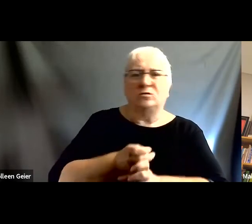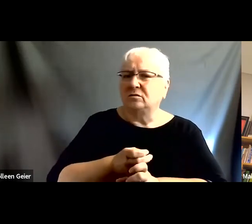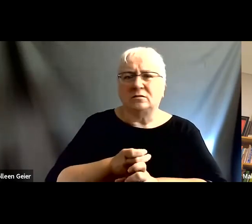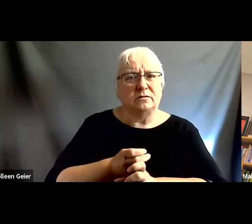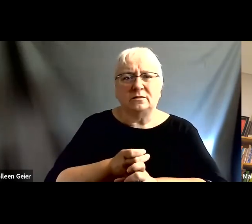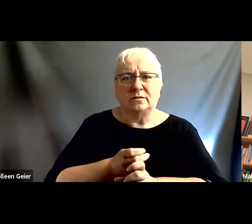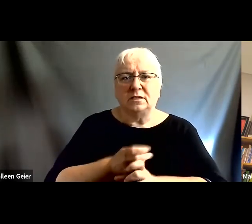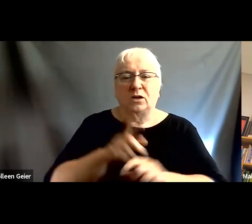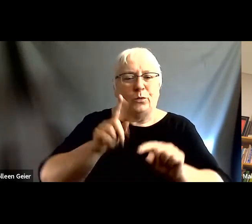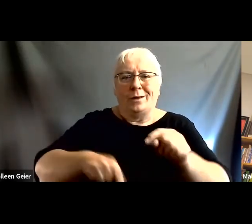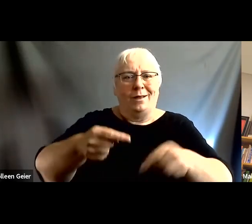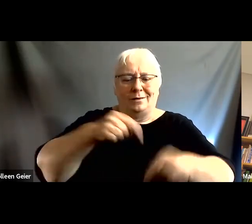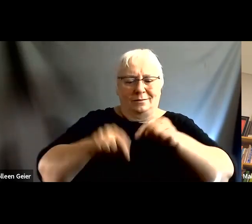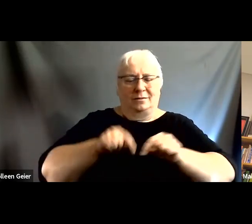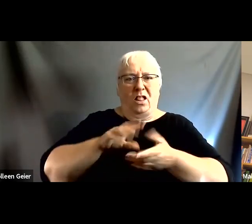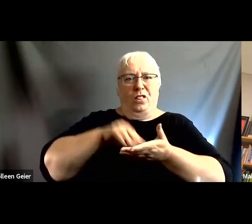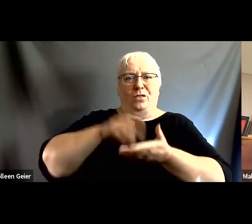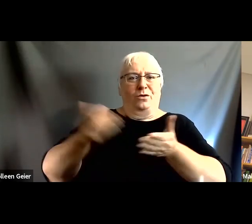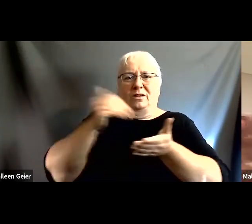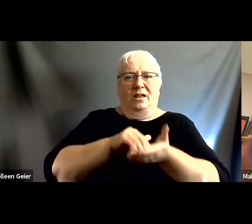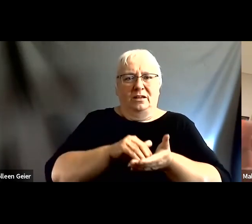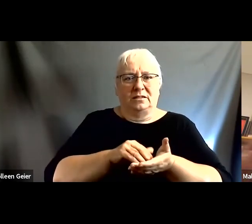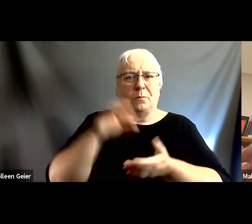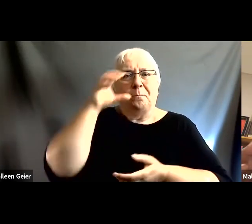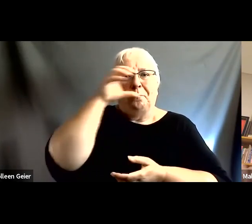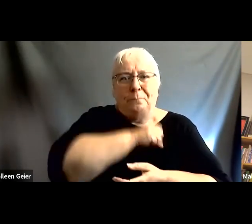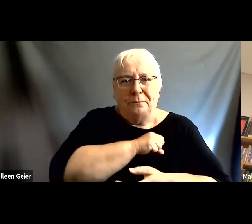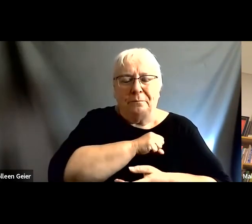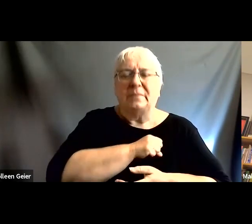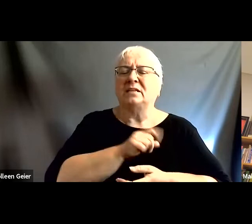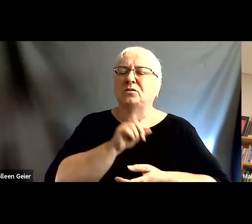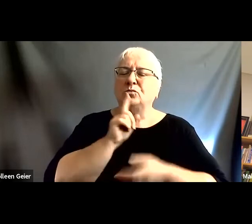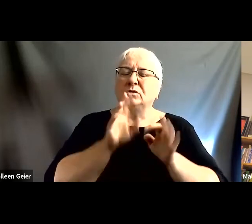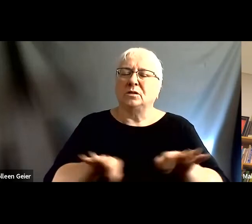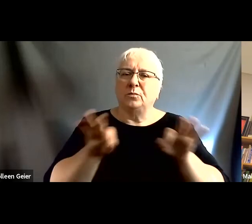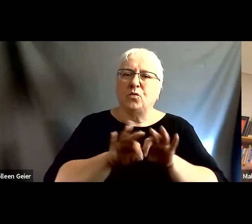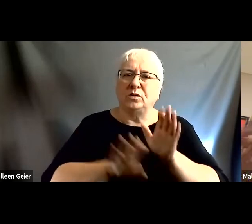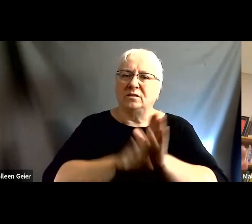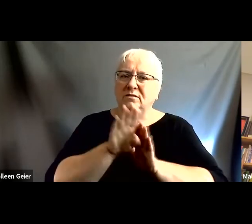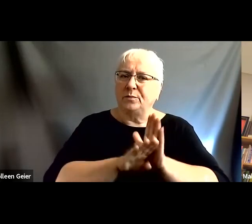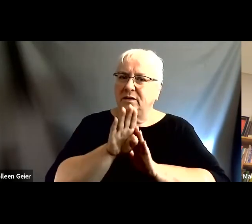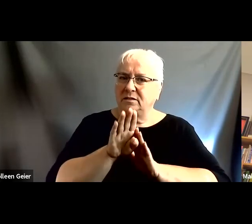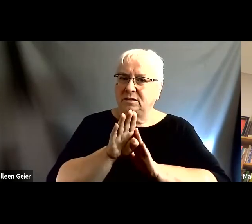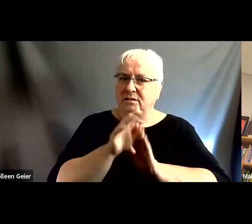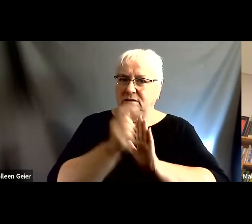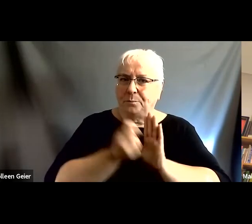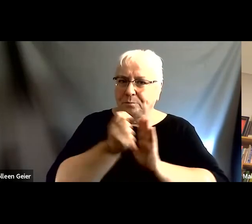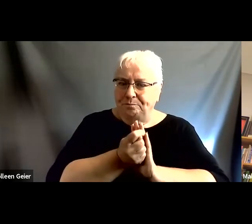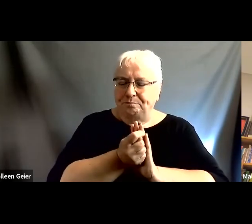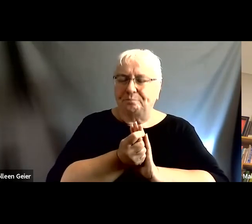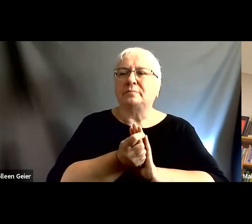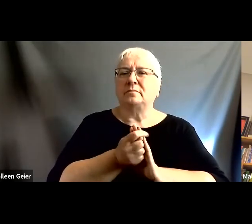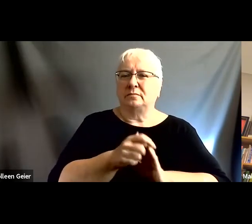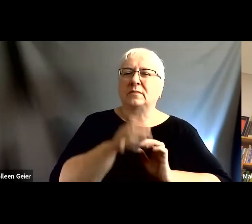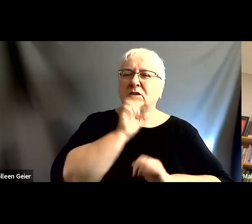ever regain. It is one of the best developmental periods that the brain has. And it's going